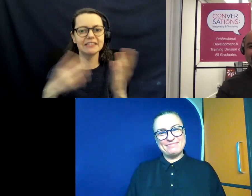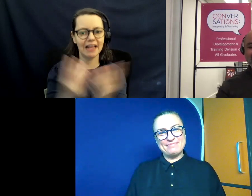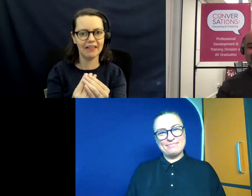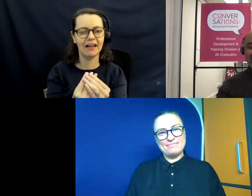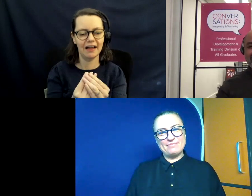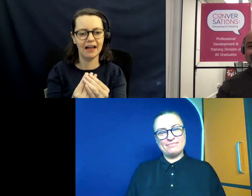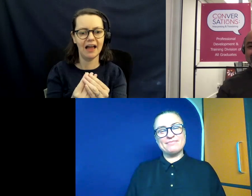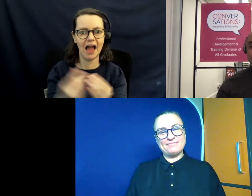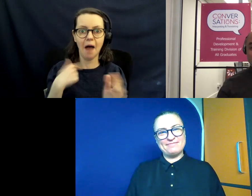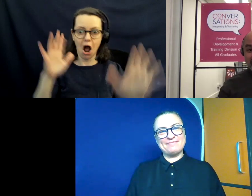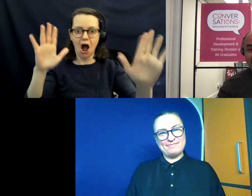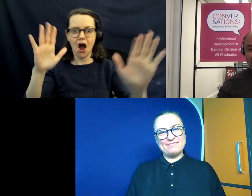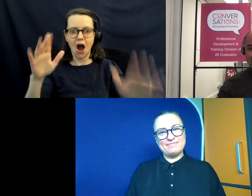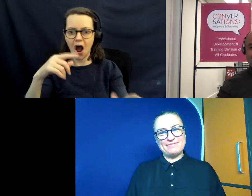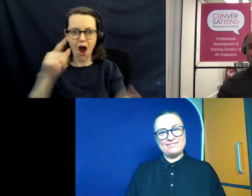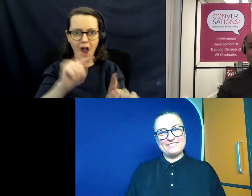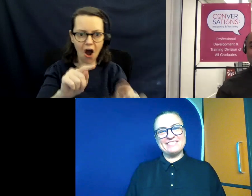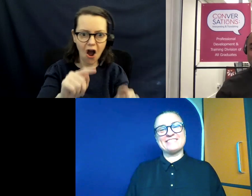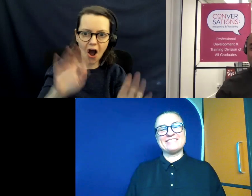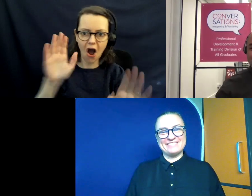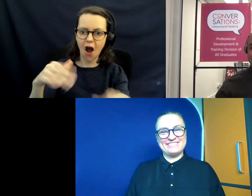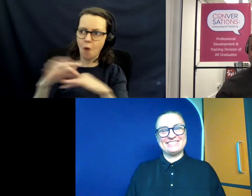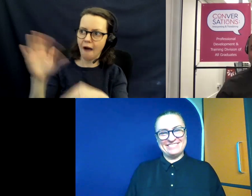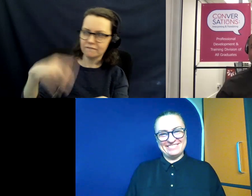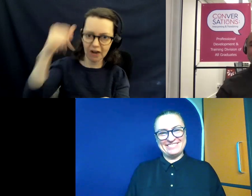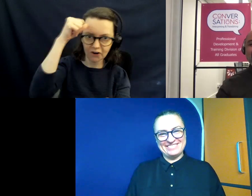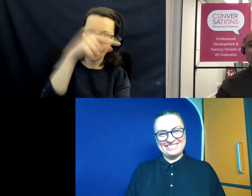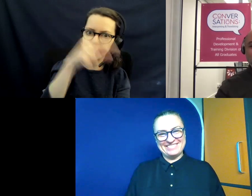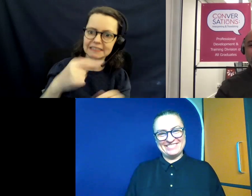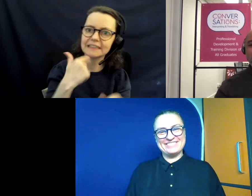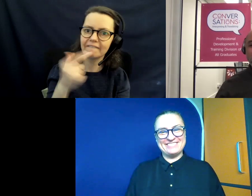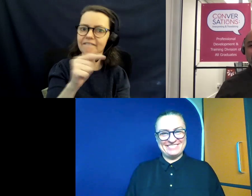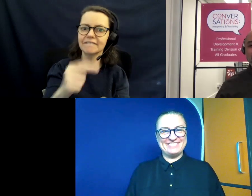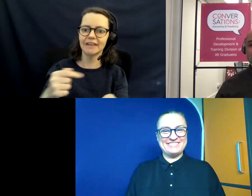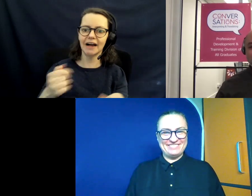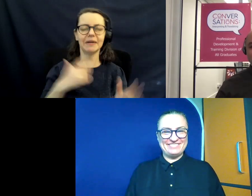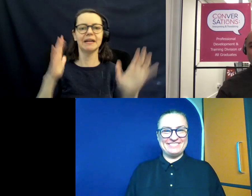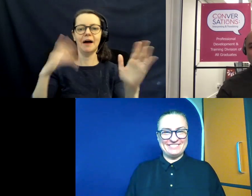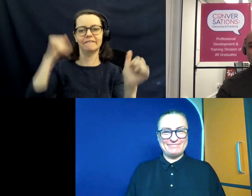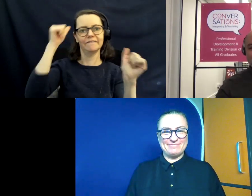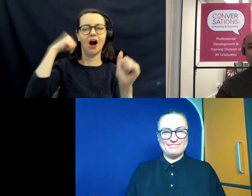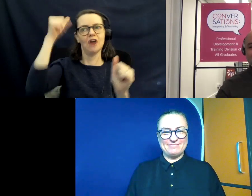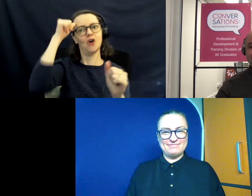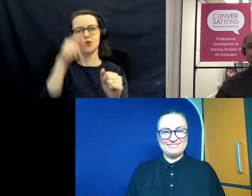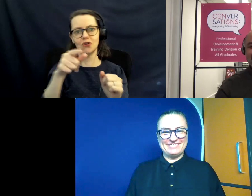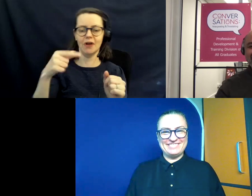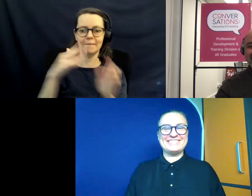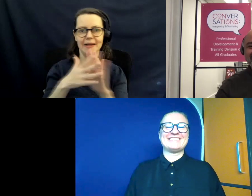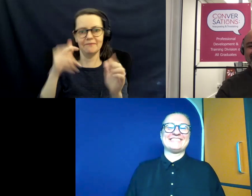well. And I was like, hey, Aisha, have a look. This is Stef. I know her. Like, that was my claim to fame, knowing you on